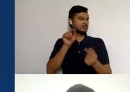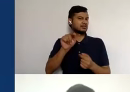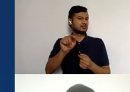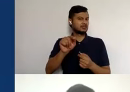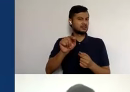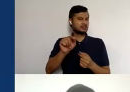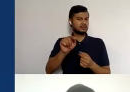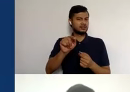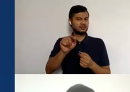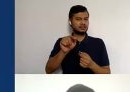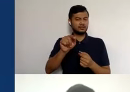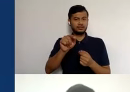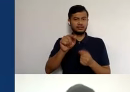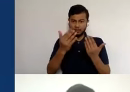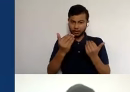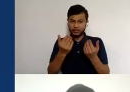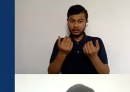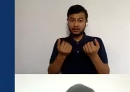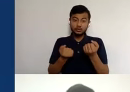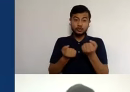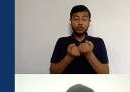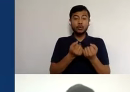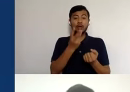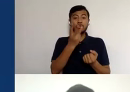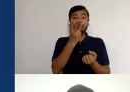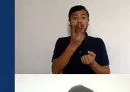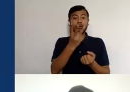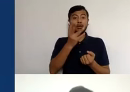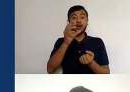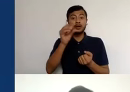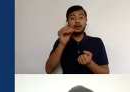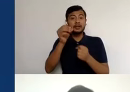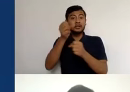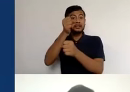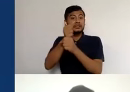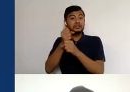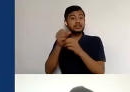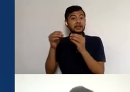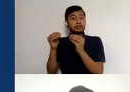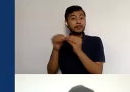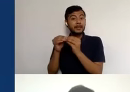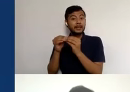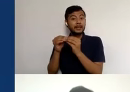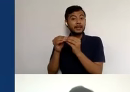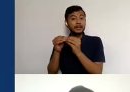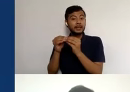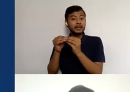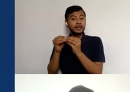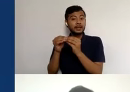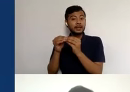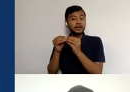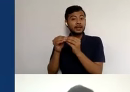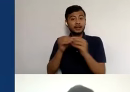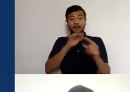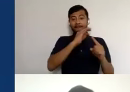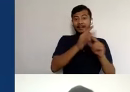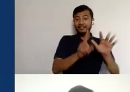ability to support up to 30 gigabytes of throughput, which is roughly three times that of Wi-Fi 6.